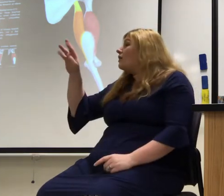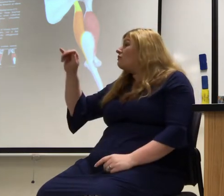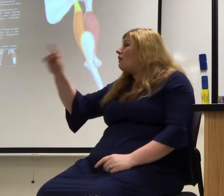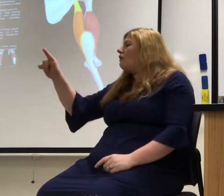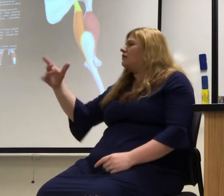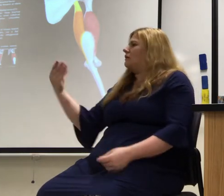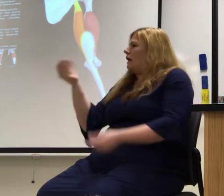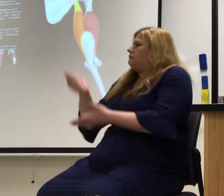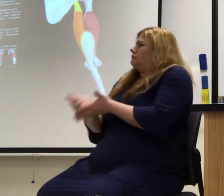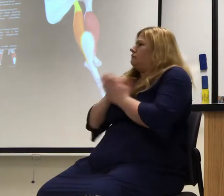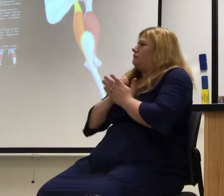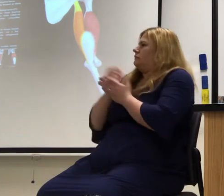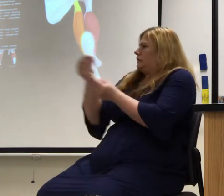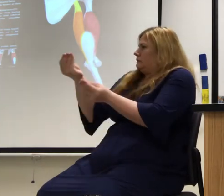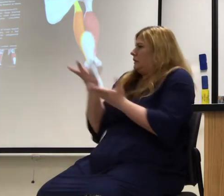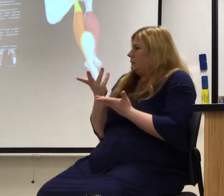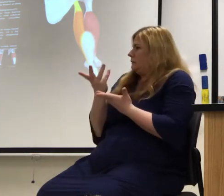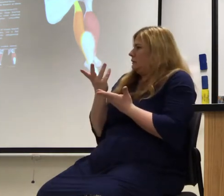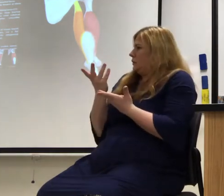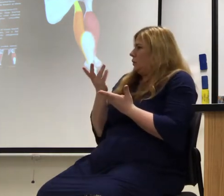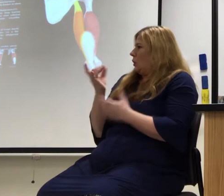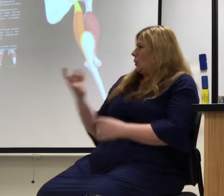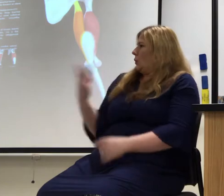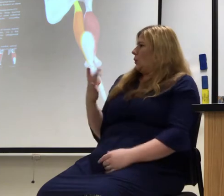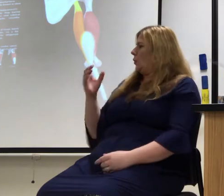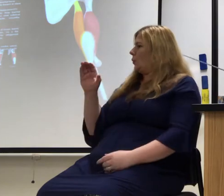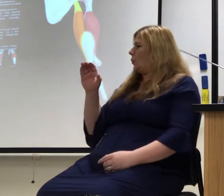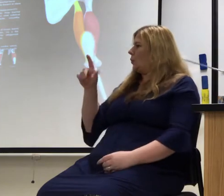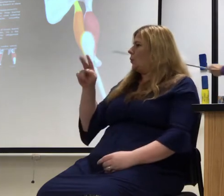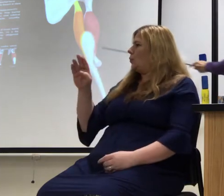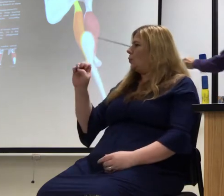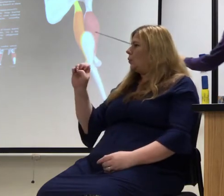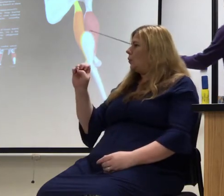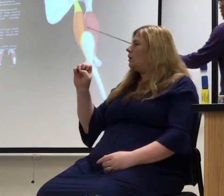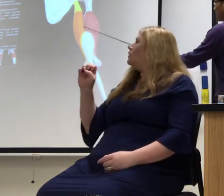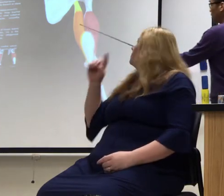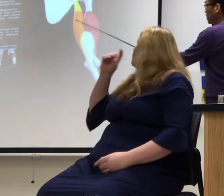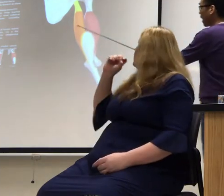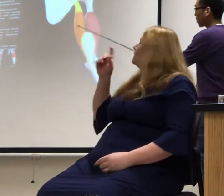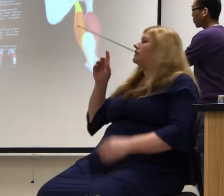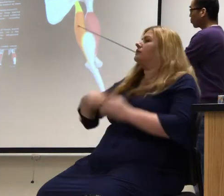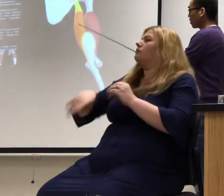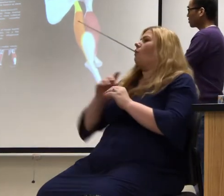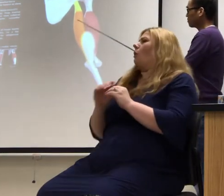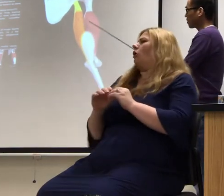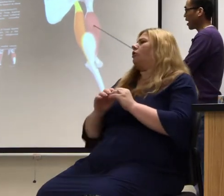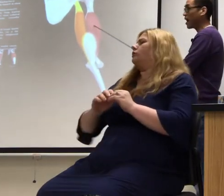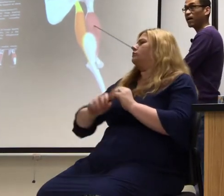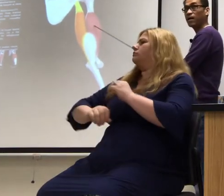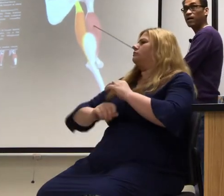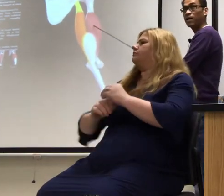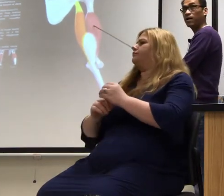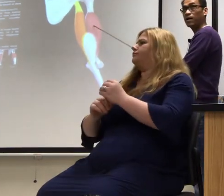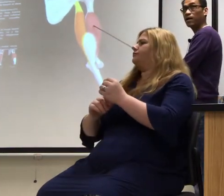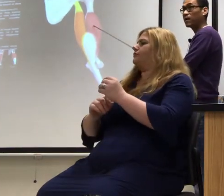me. Because is that muscle more lateral, the one I have highlighted? Is this lateral relative to